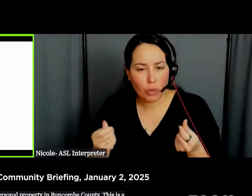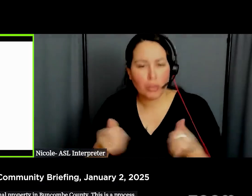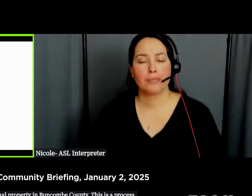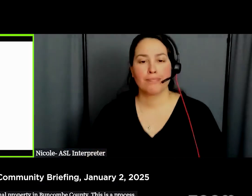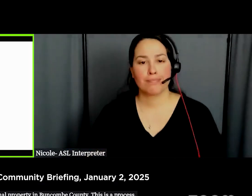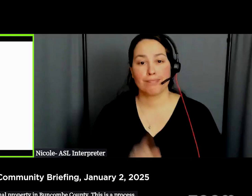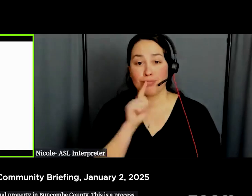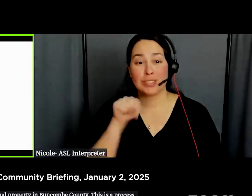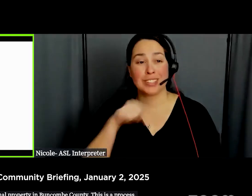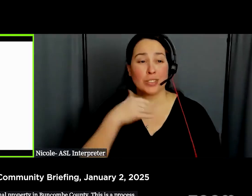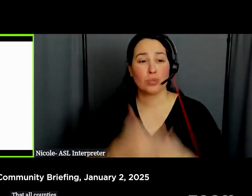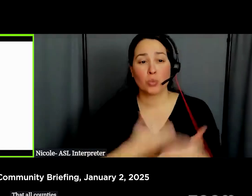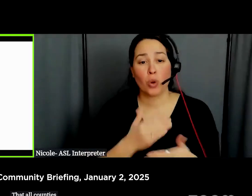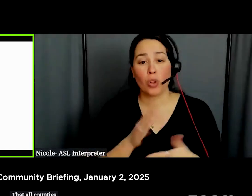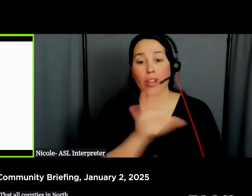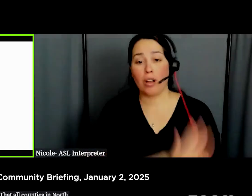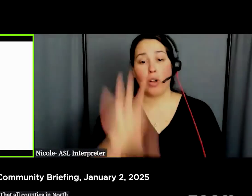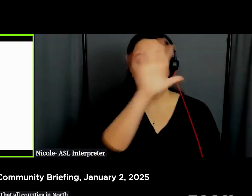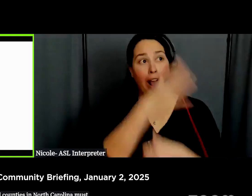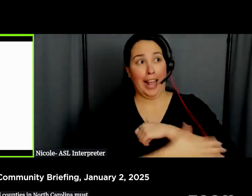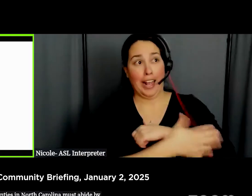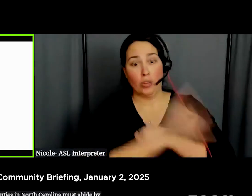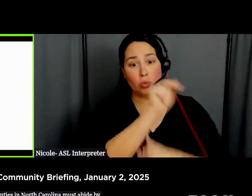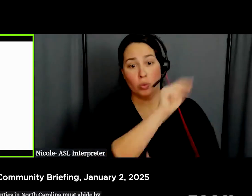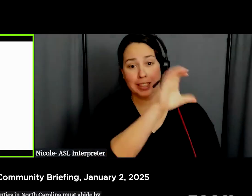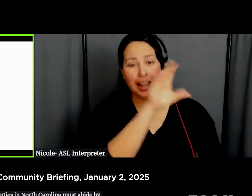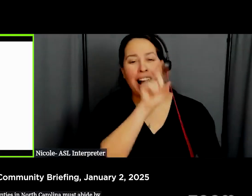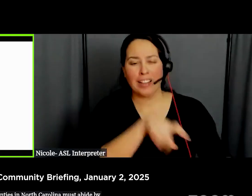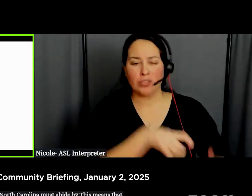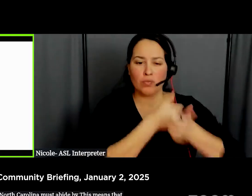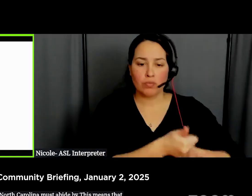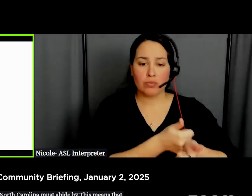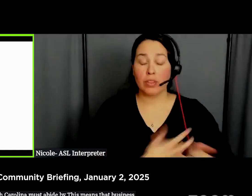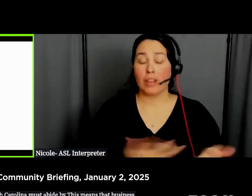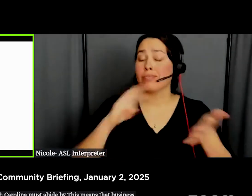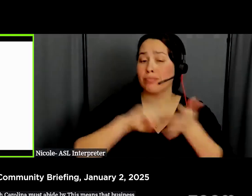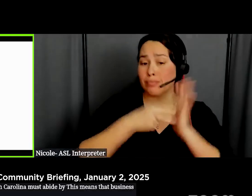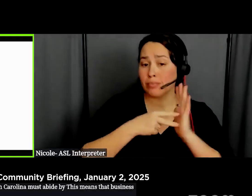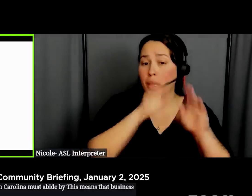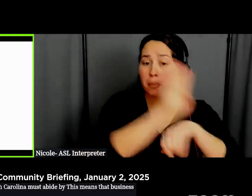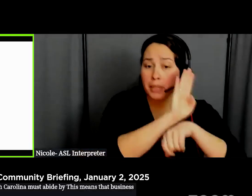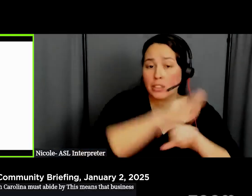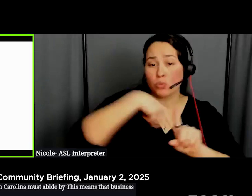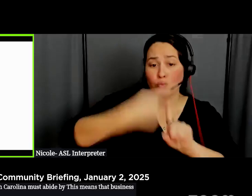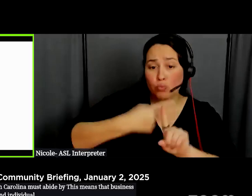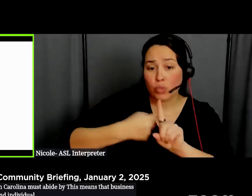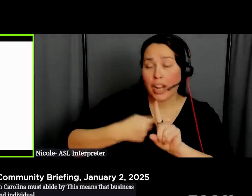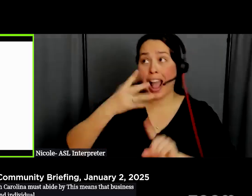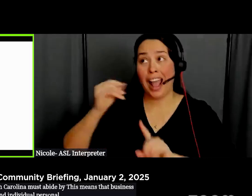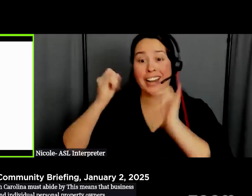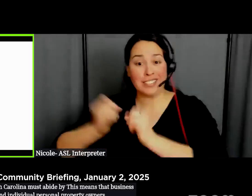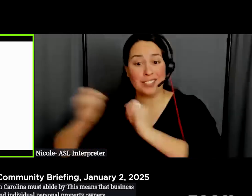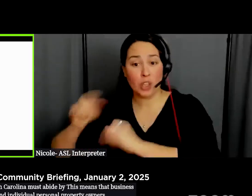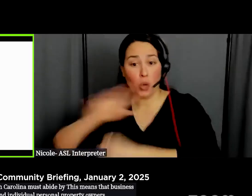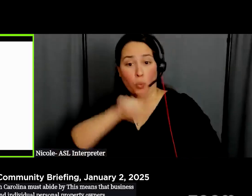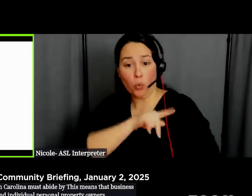that all counties in North Carolina must abide by. And this means that business owners, rental owners, and individual personal property owners should